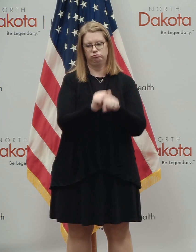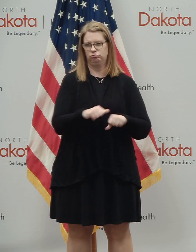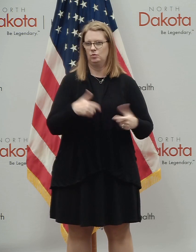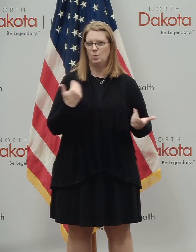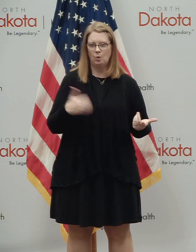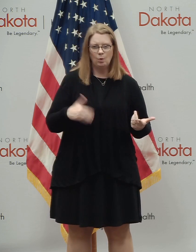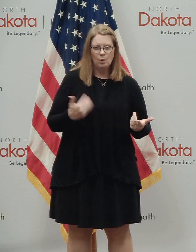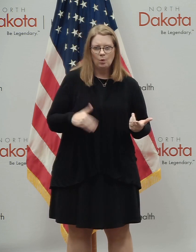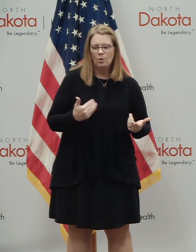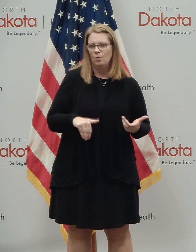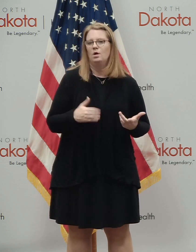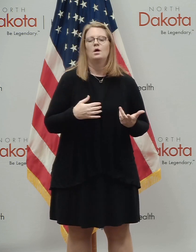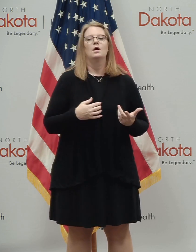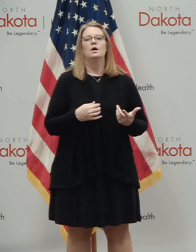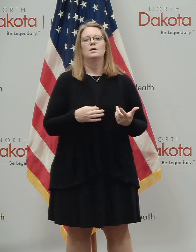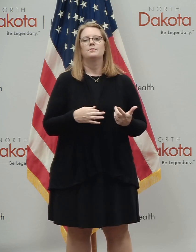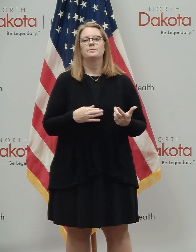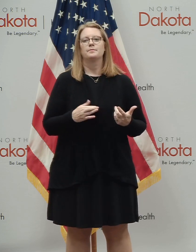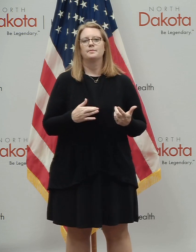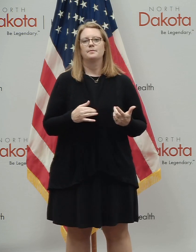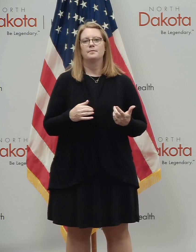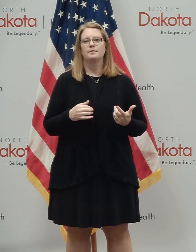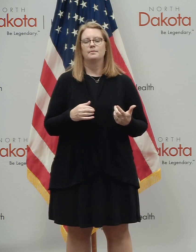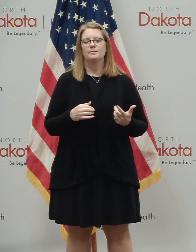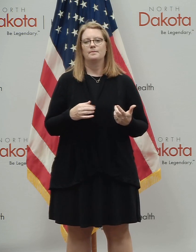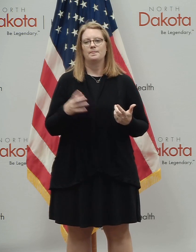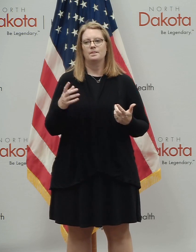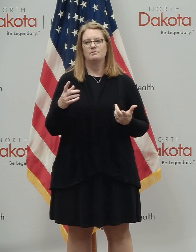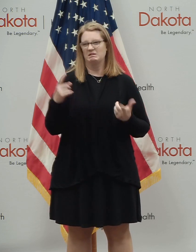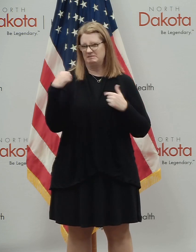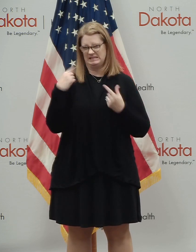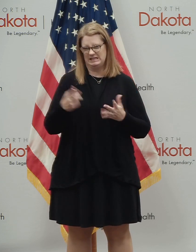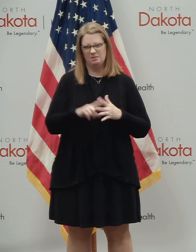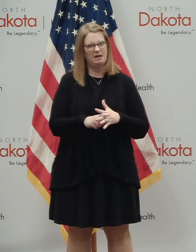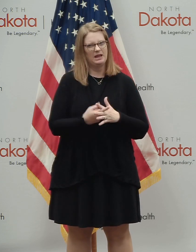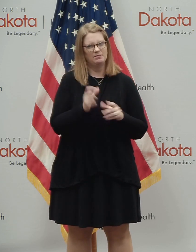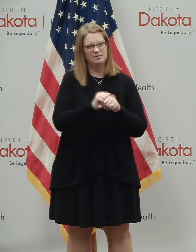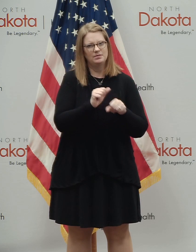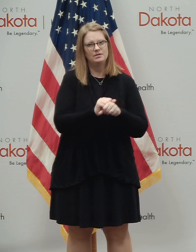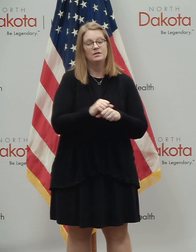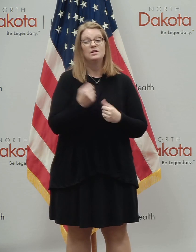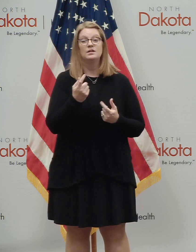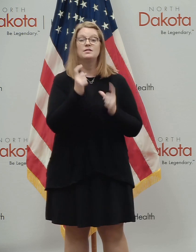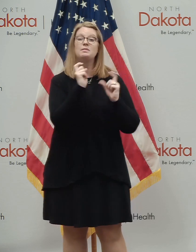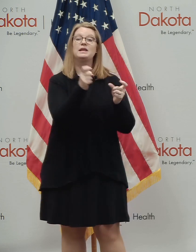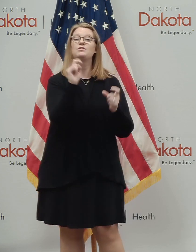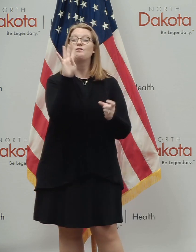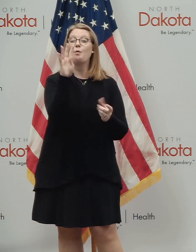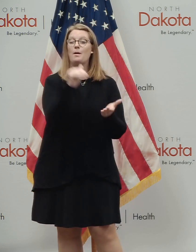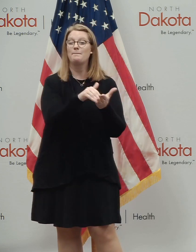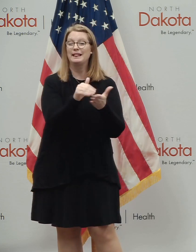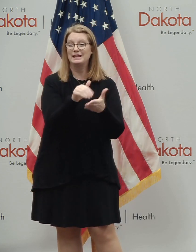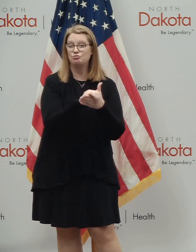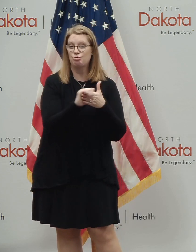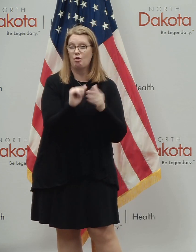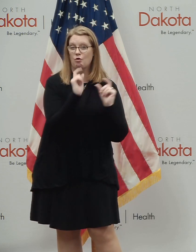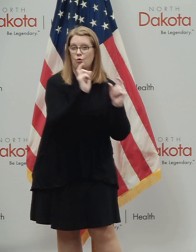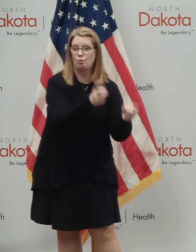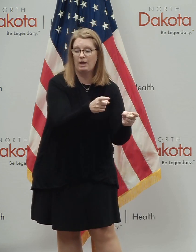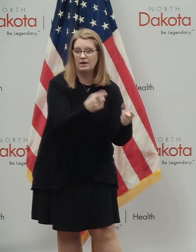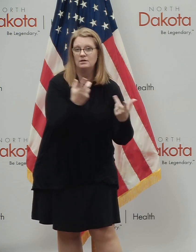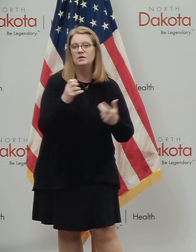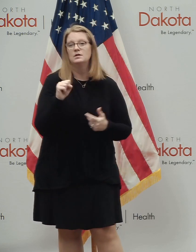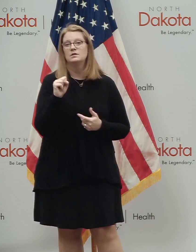health-facing departments have been since the pandemic began. They've just been awarded a $4 million grant from